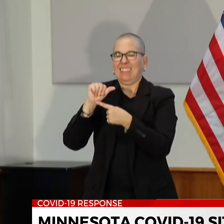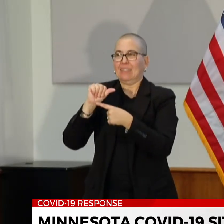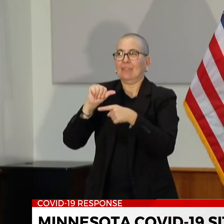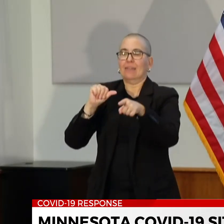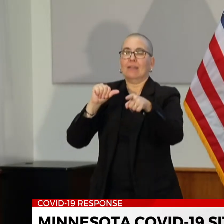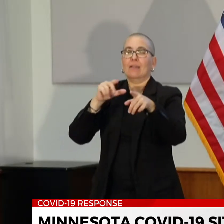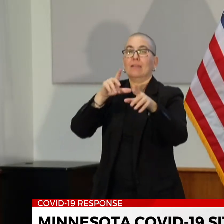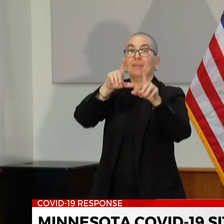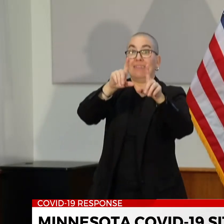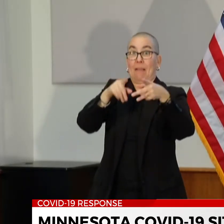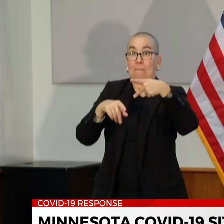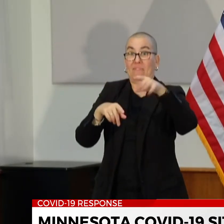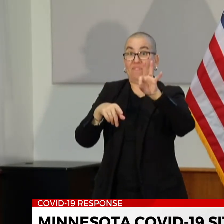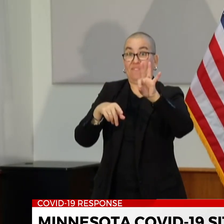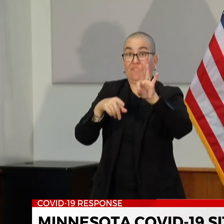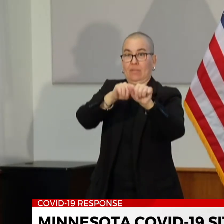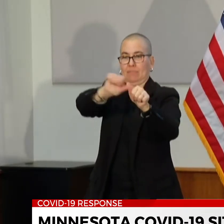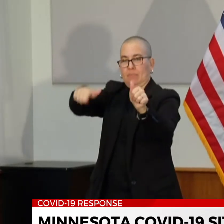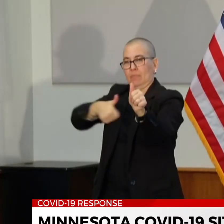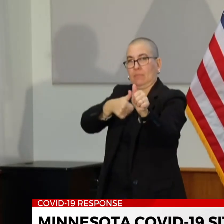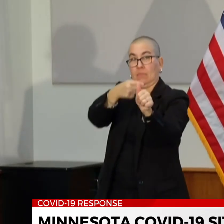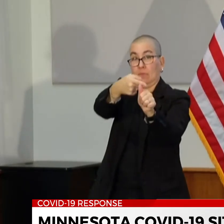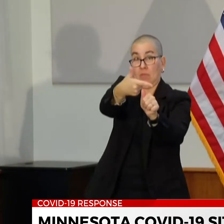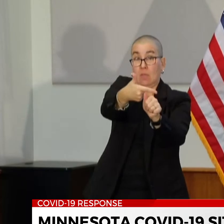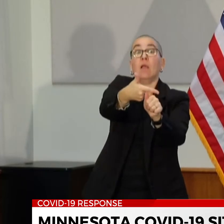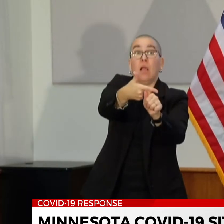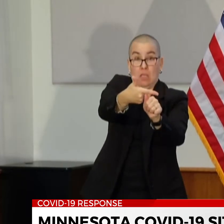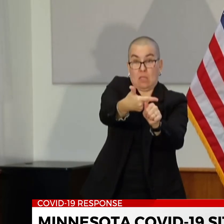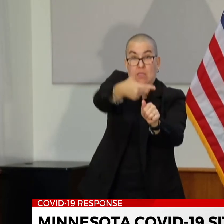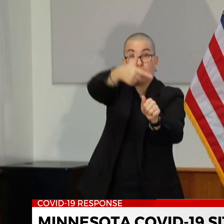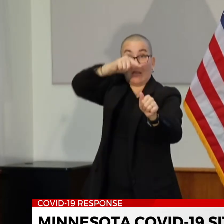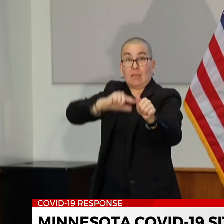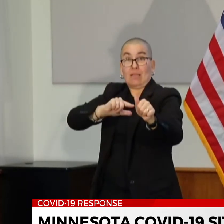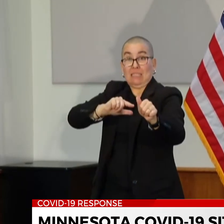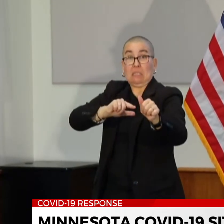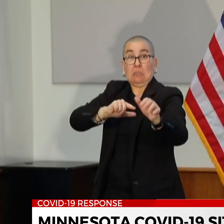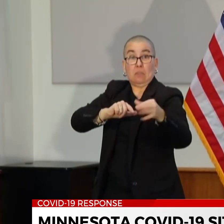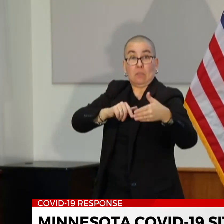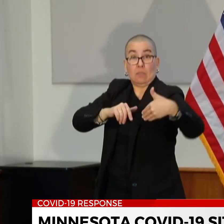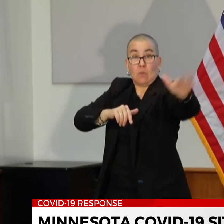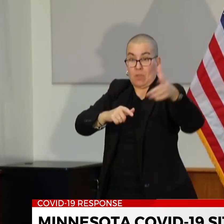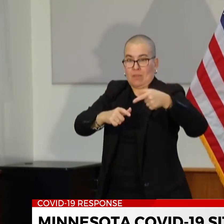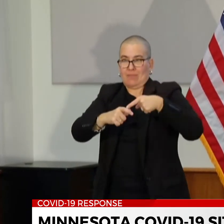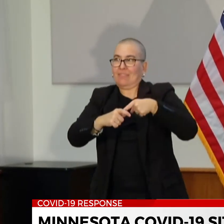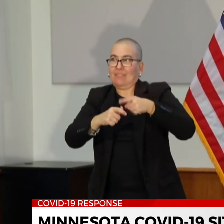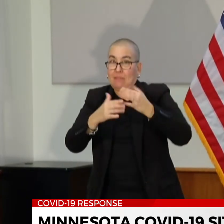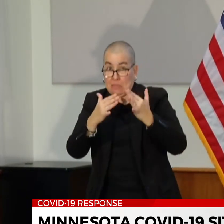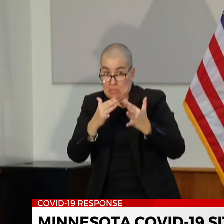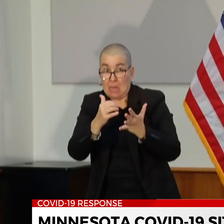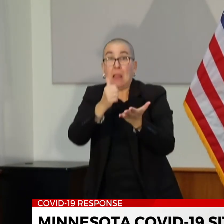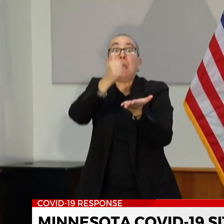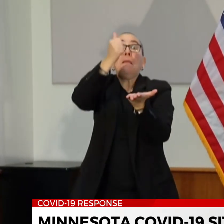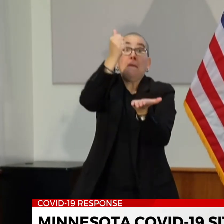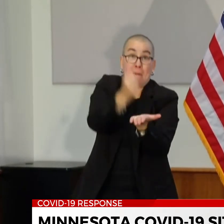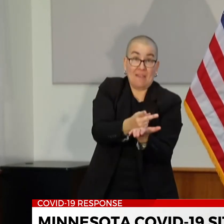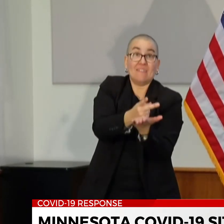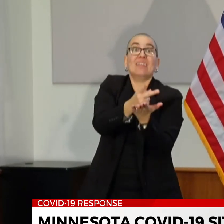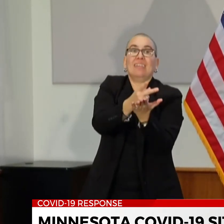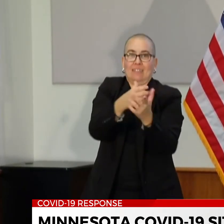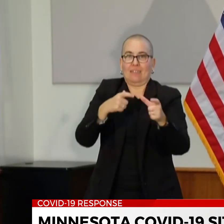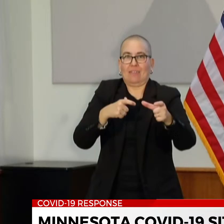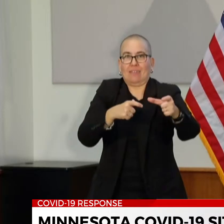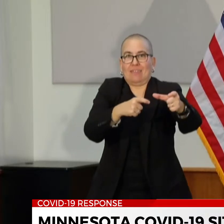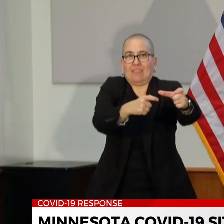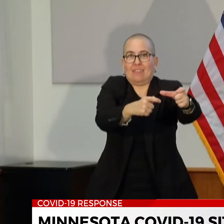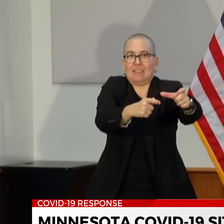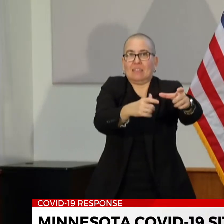telling us that Pfizer should be approved for the emergency use authorization, the EUA, 11th of December. Basically is what they're looking